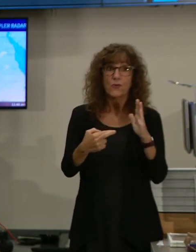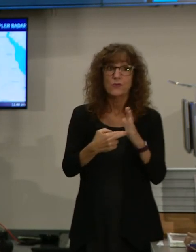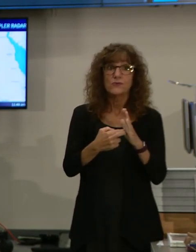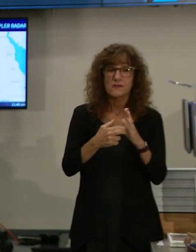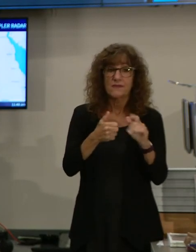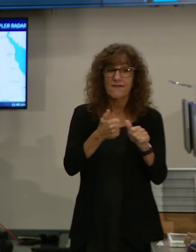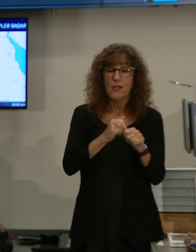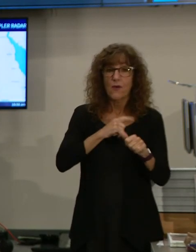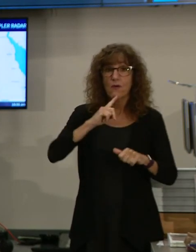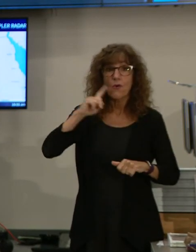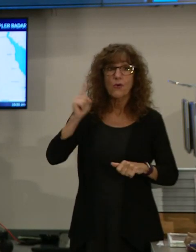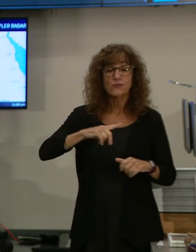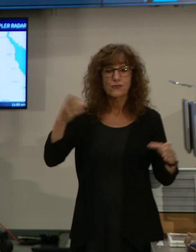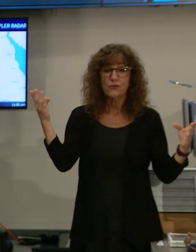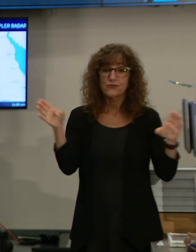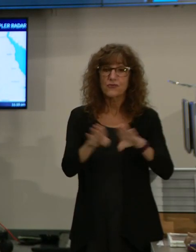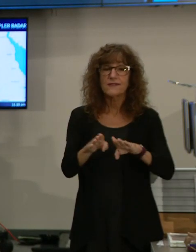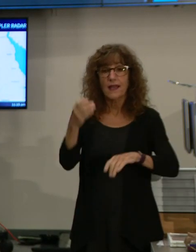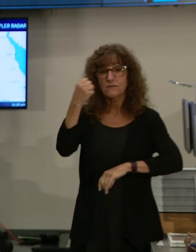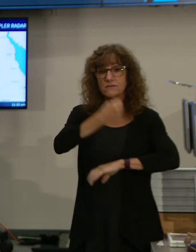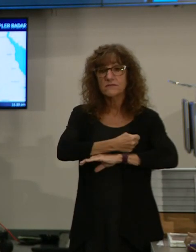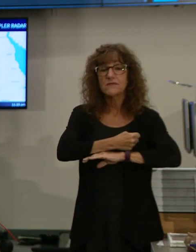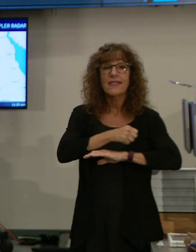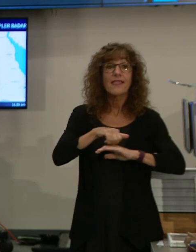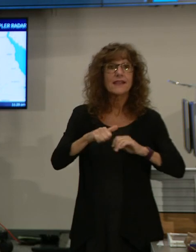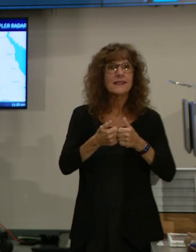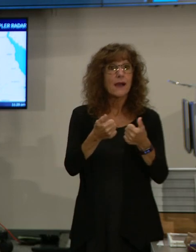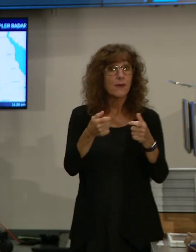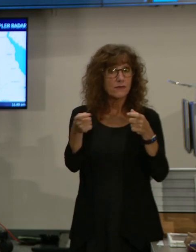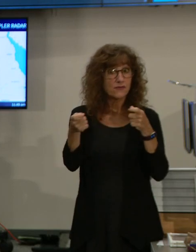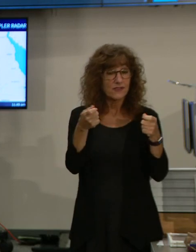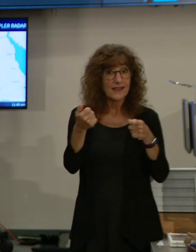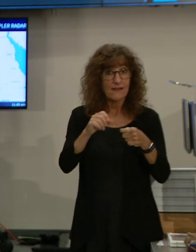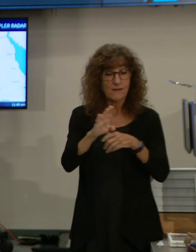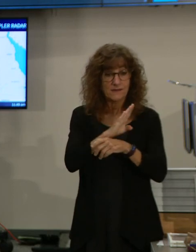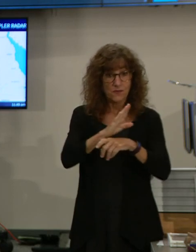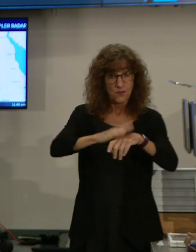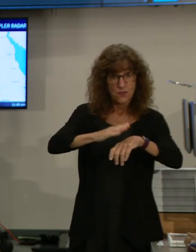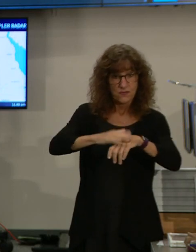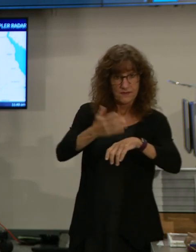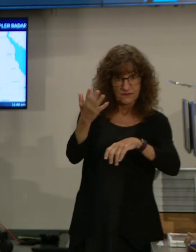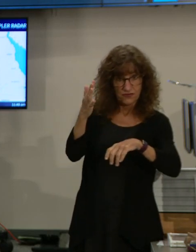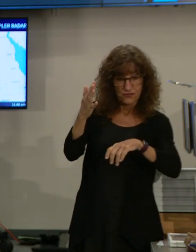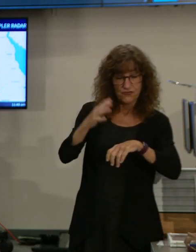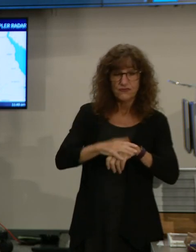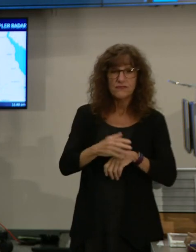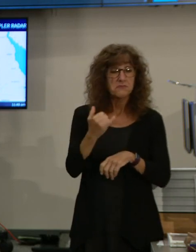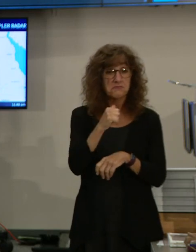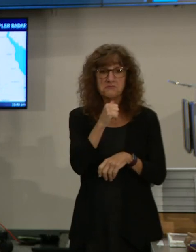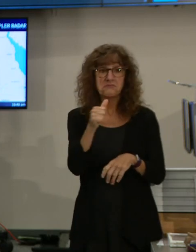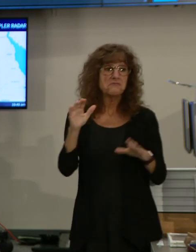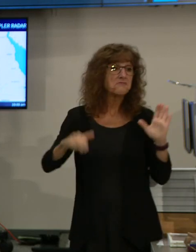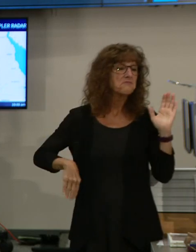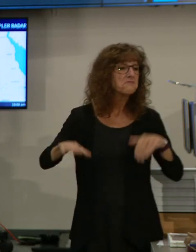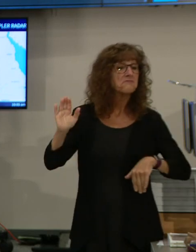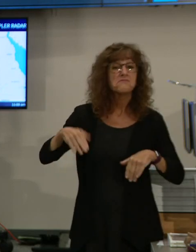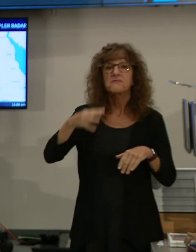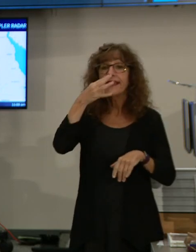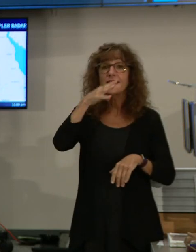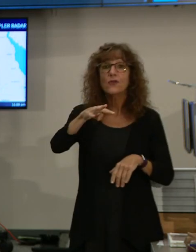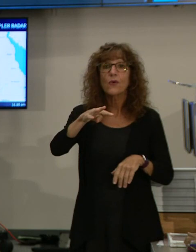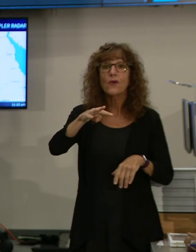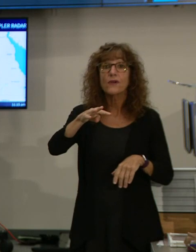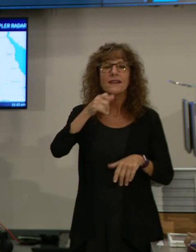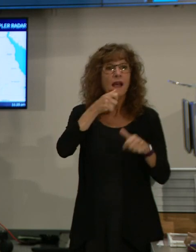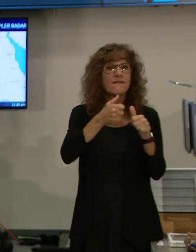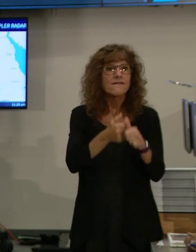orders, and so it's been shut down. And that's how we're going to treat every business. We will give you the proper warnings, and if you don't adhere to those warnings, then